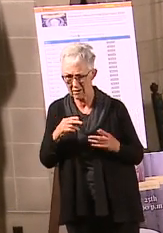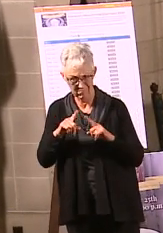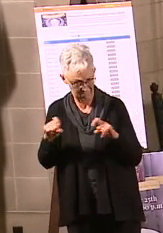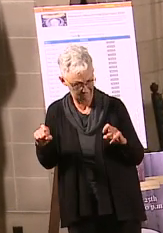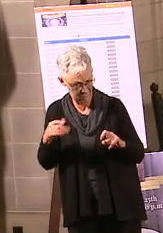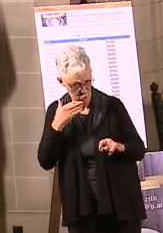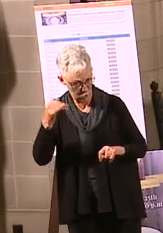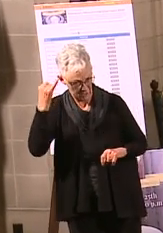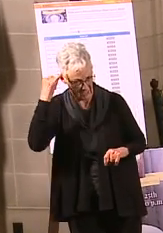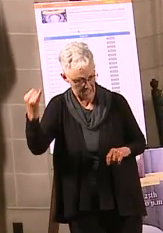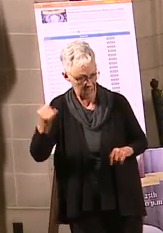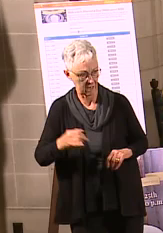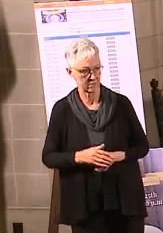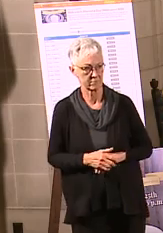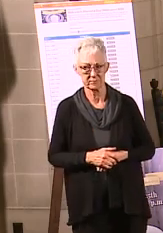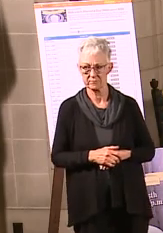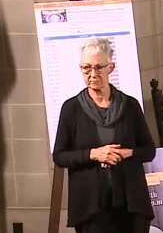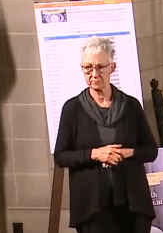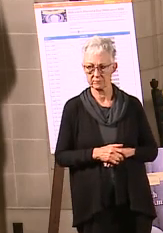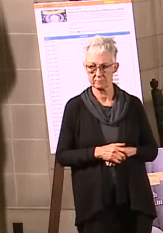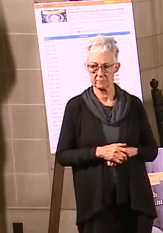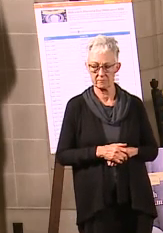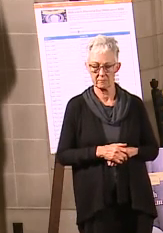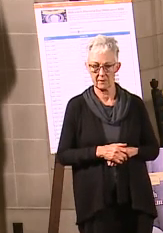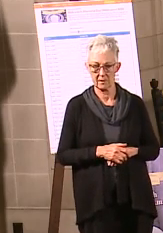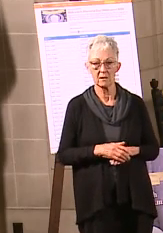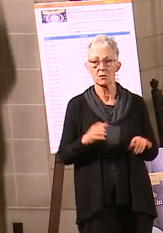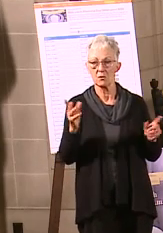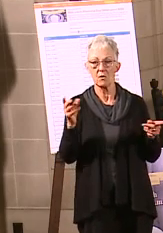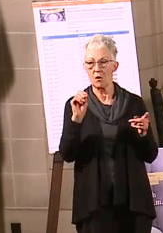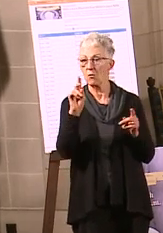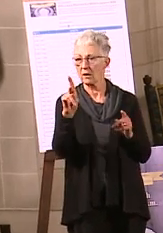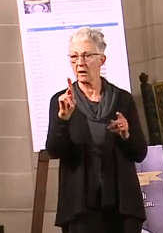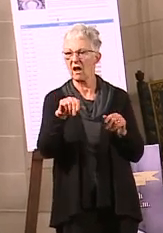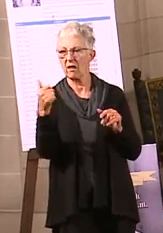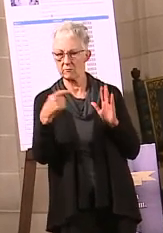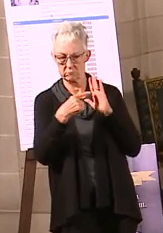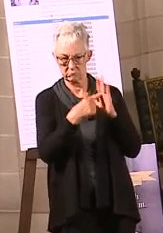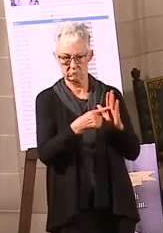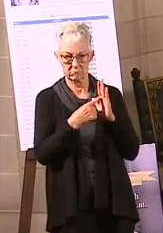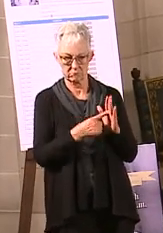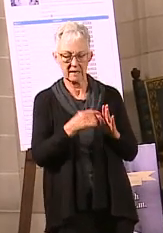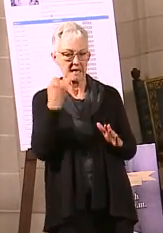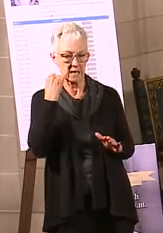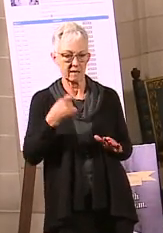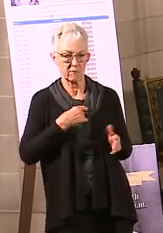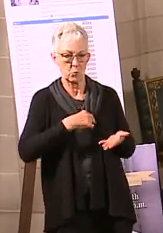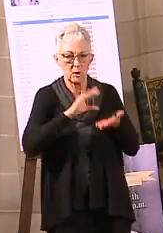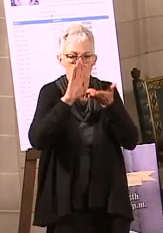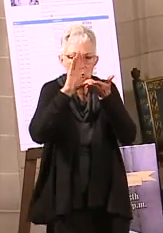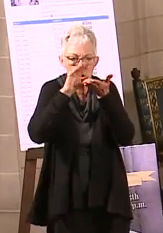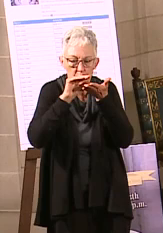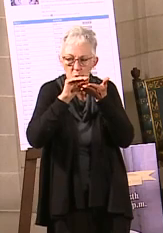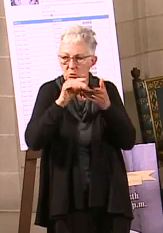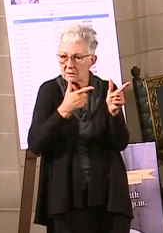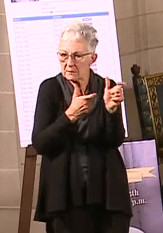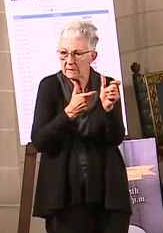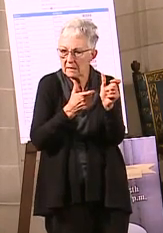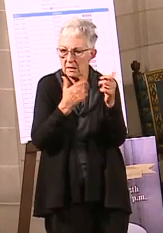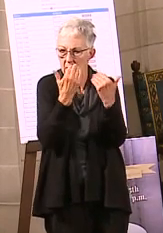nearly all deaths on the interstate highway system if we took the speed limit down to 5 miles an hour. But we don't do